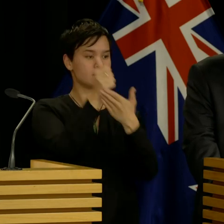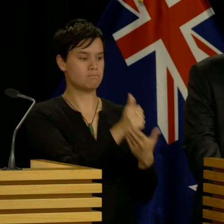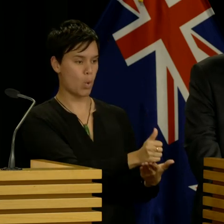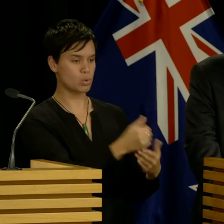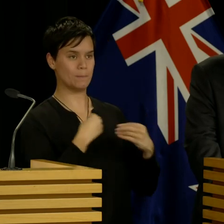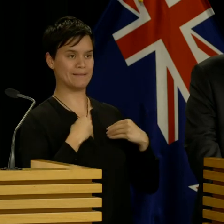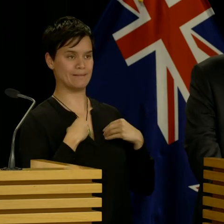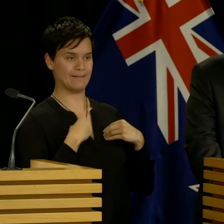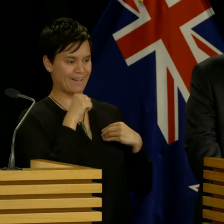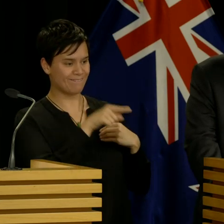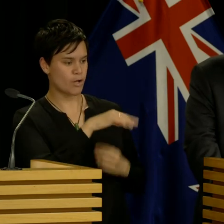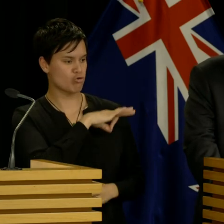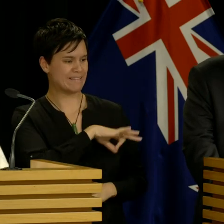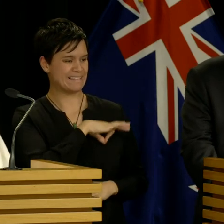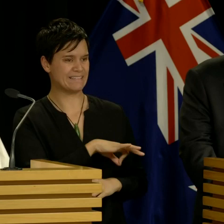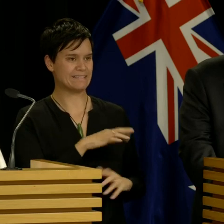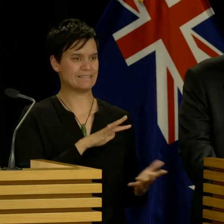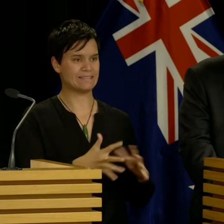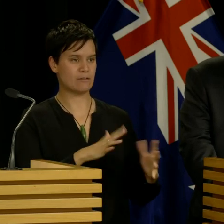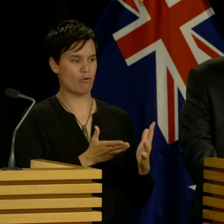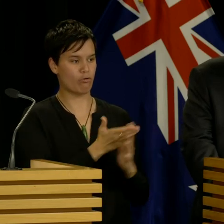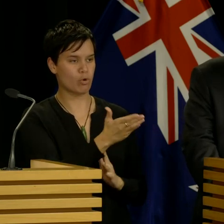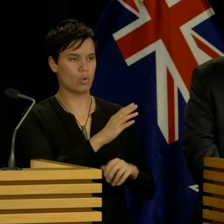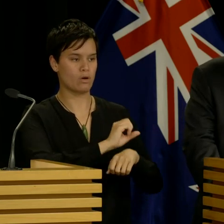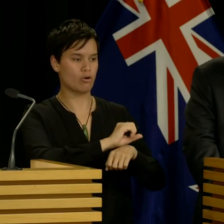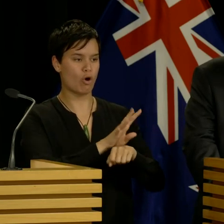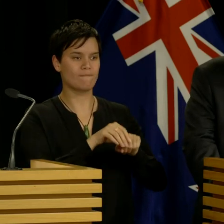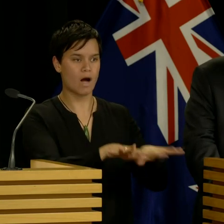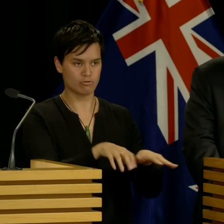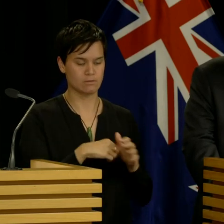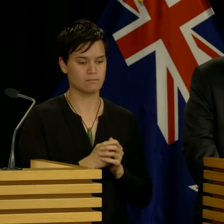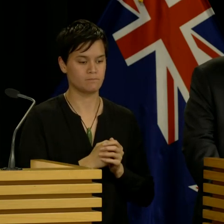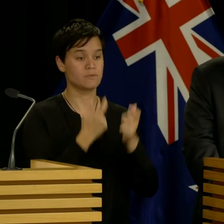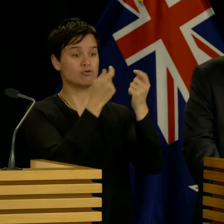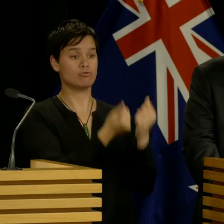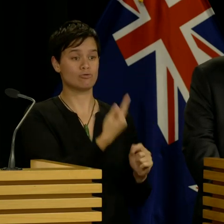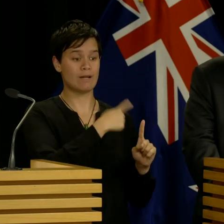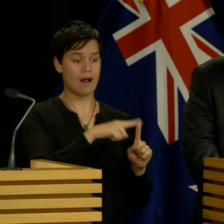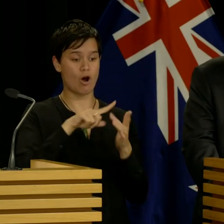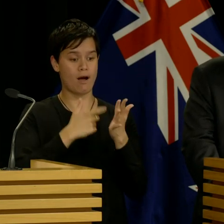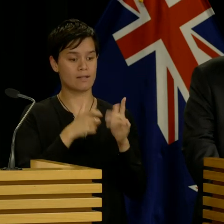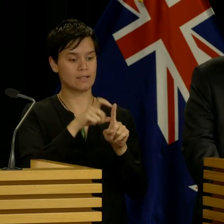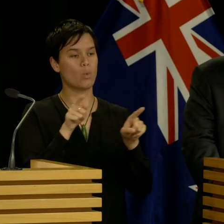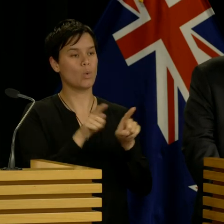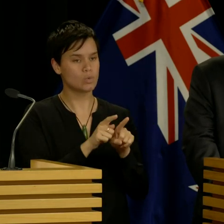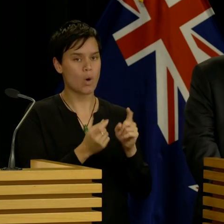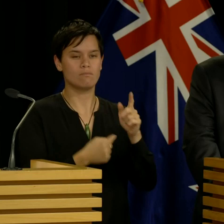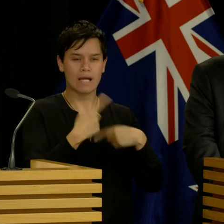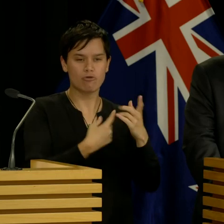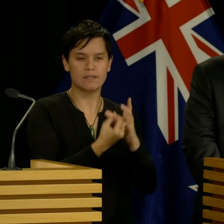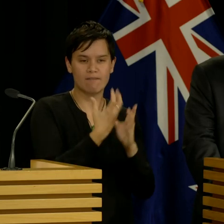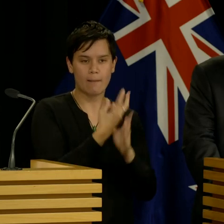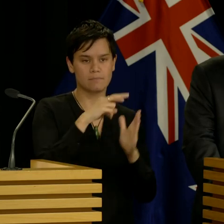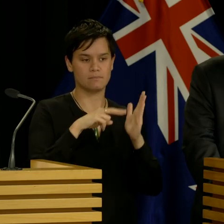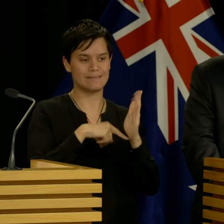that face temporary credit constraints. Secondly, the Treasury and IRD are to continue developing tax policy options in line